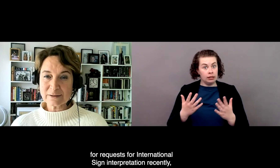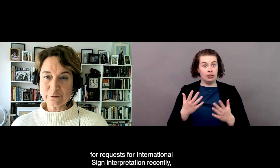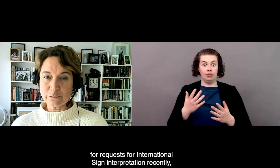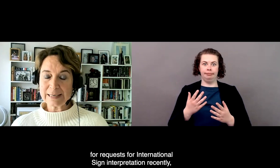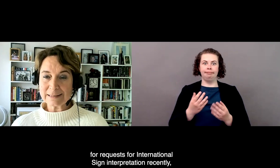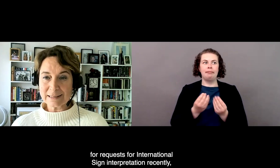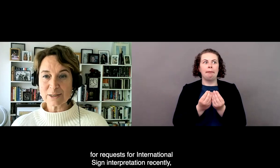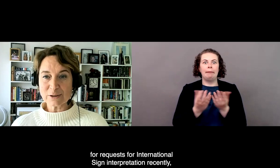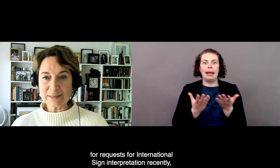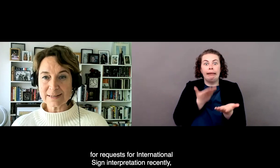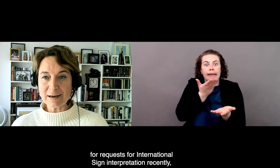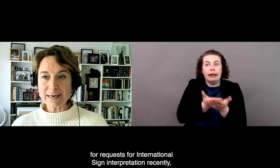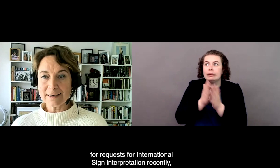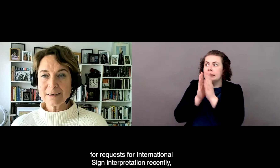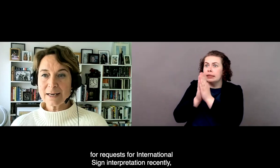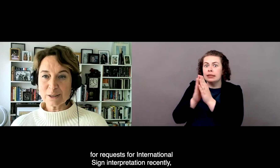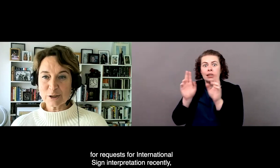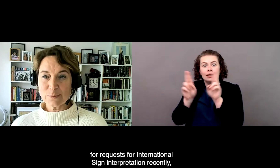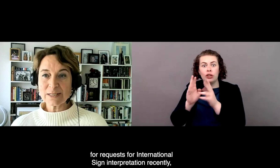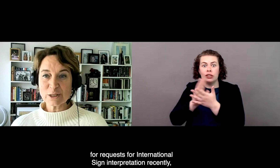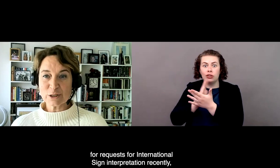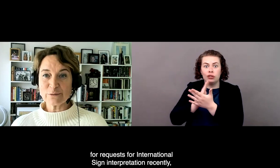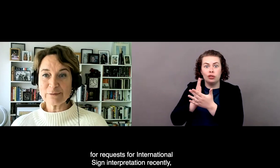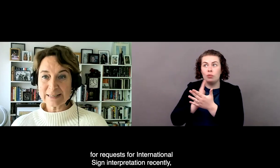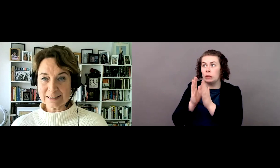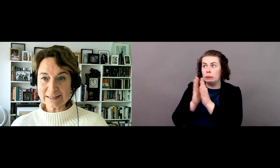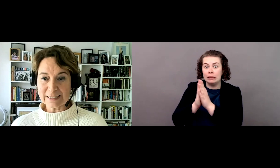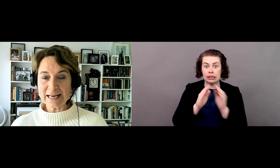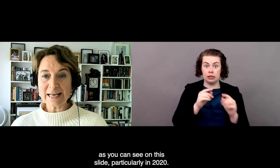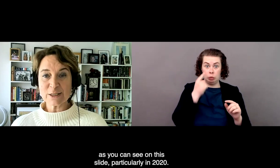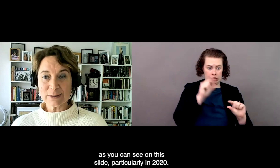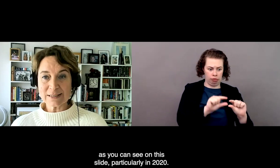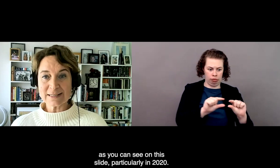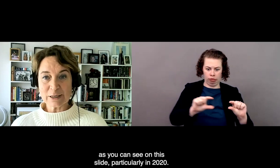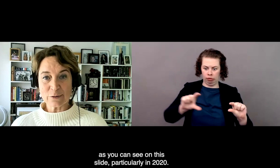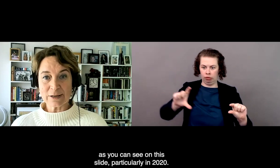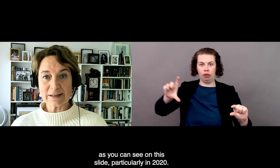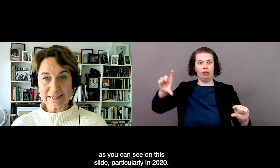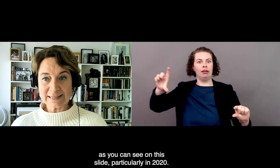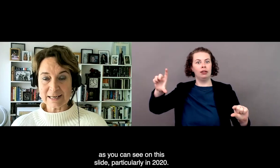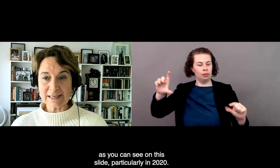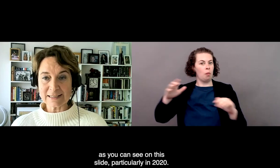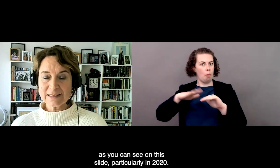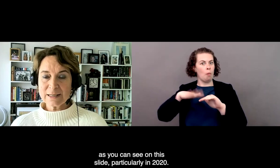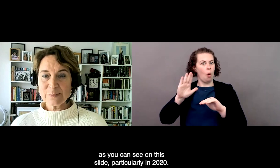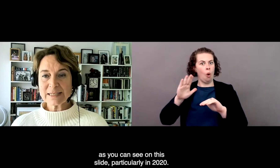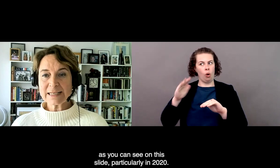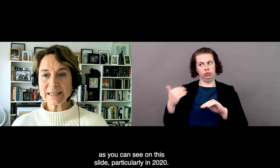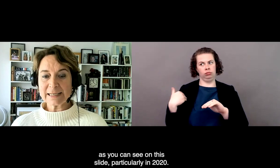for international sign interpretation recently, as you can see on this slide, particularly